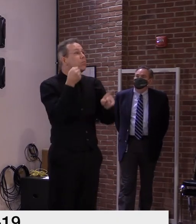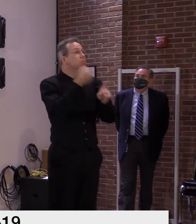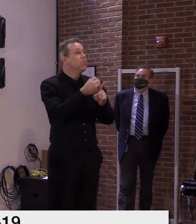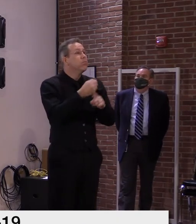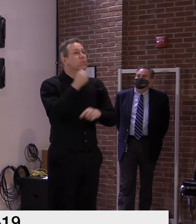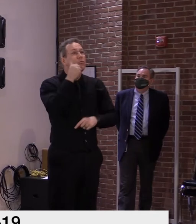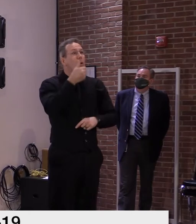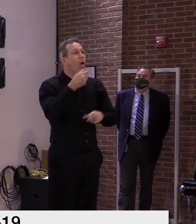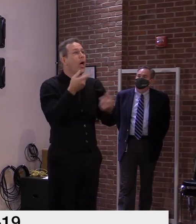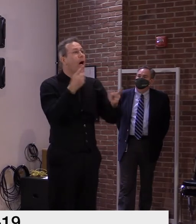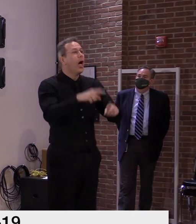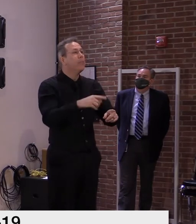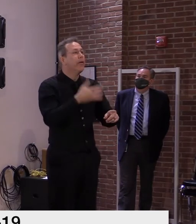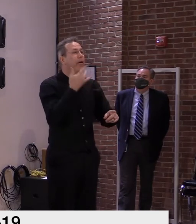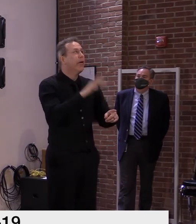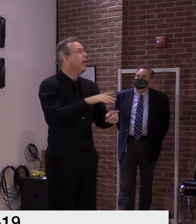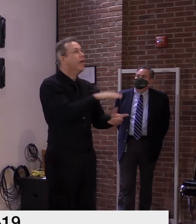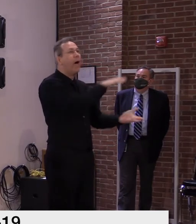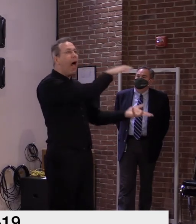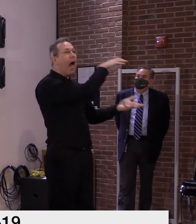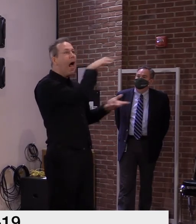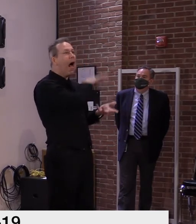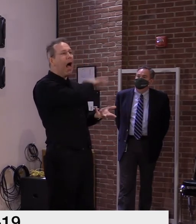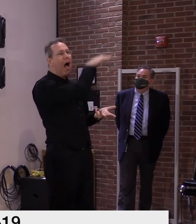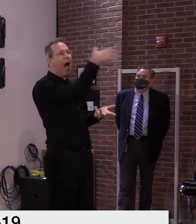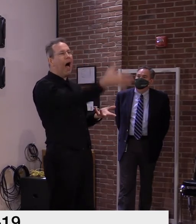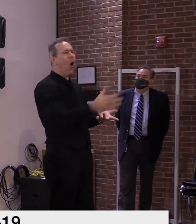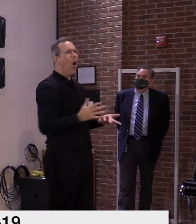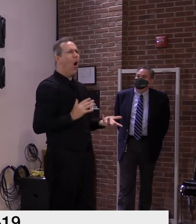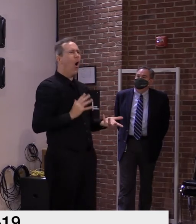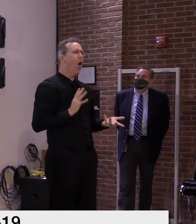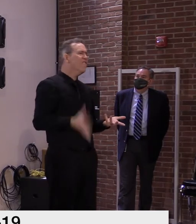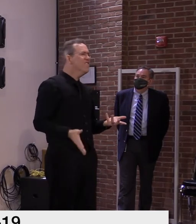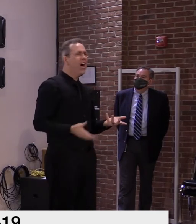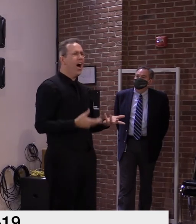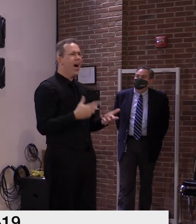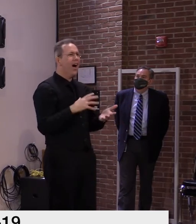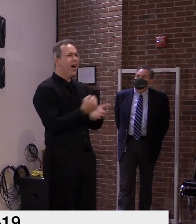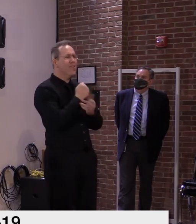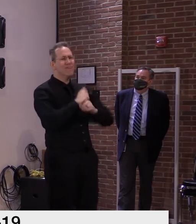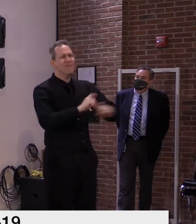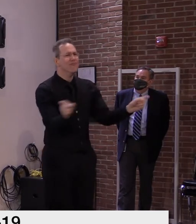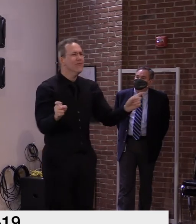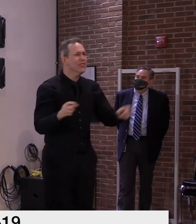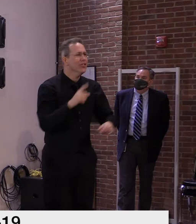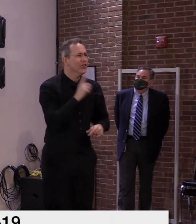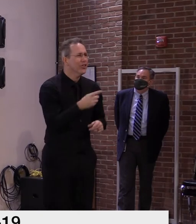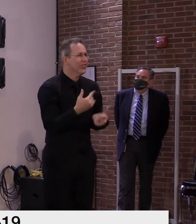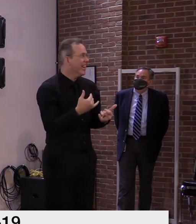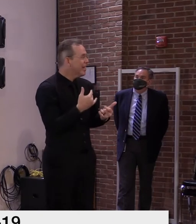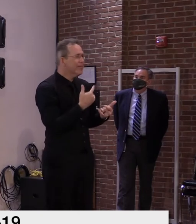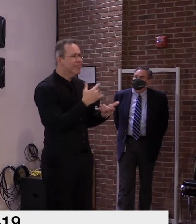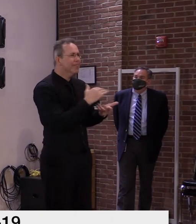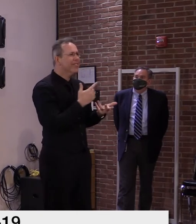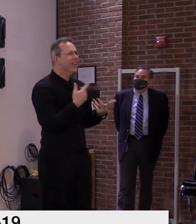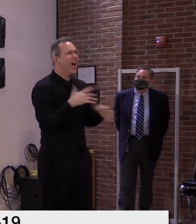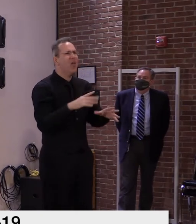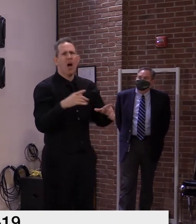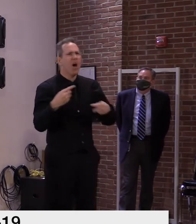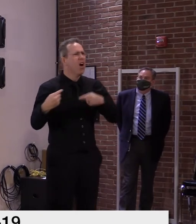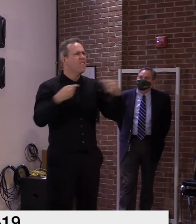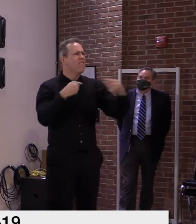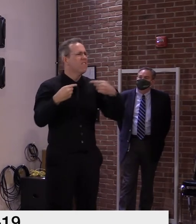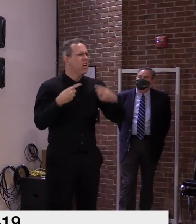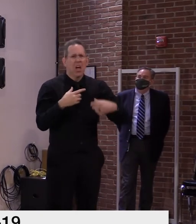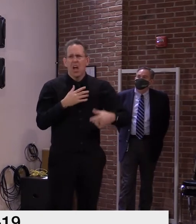else, you'd have one or two of your readers probably reach out and say, well, why not me? I thought I was next. Why are they